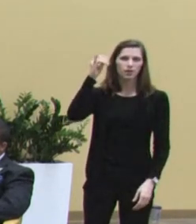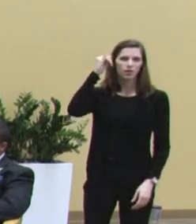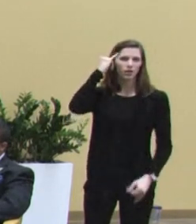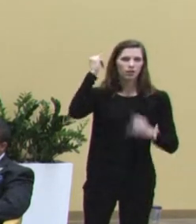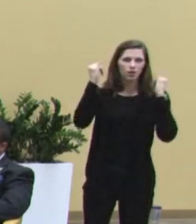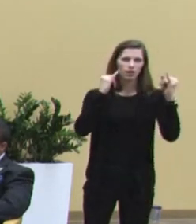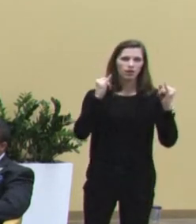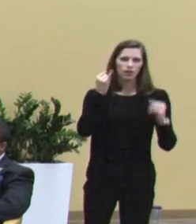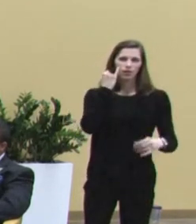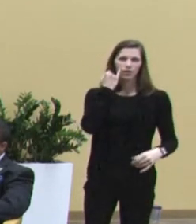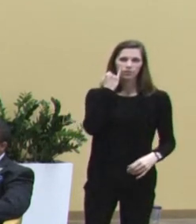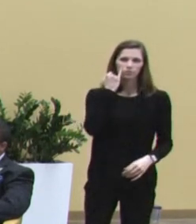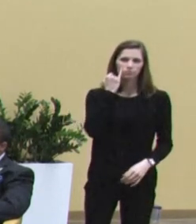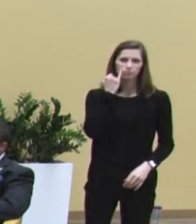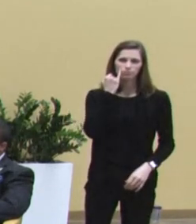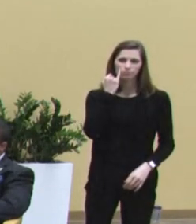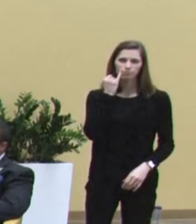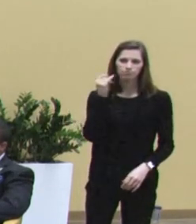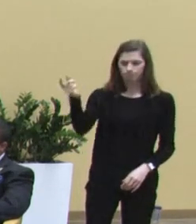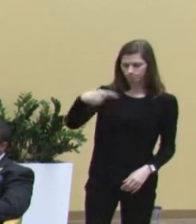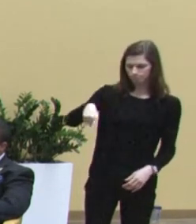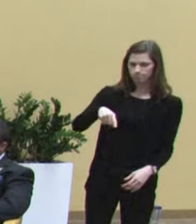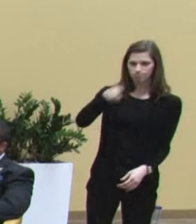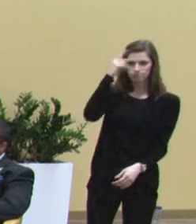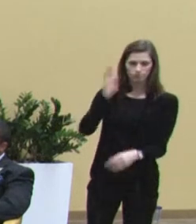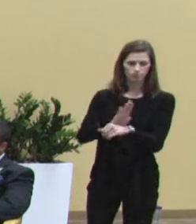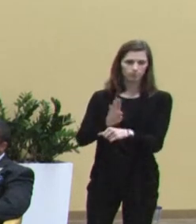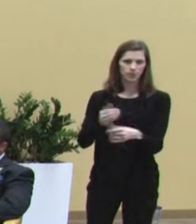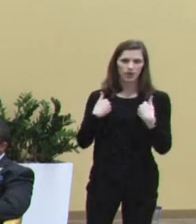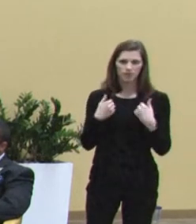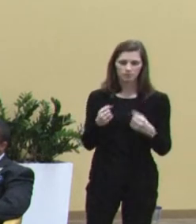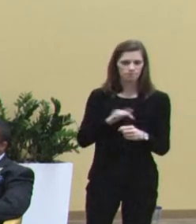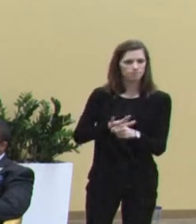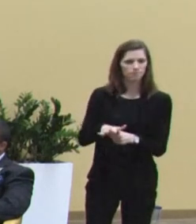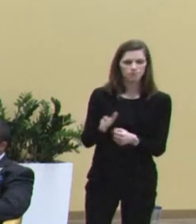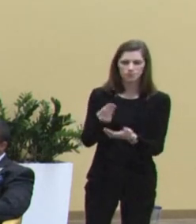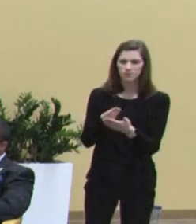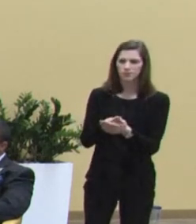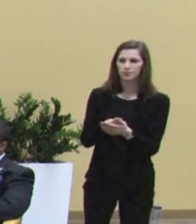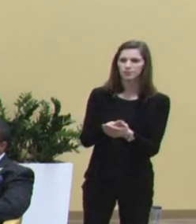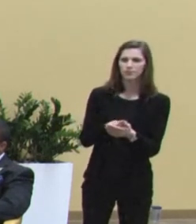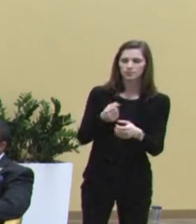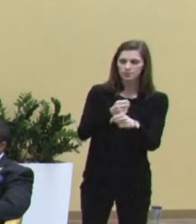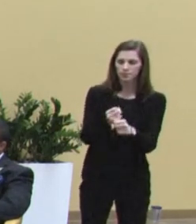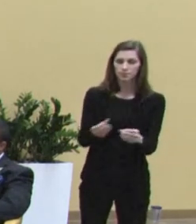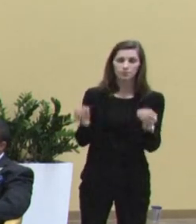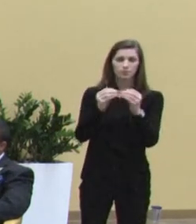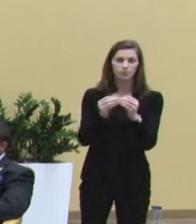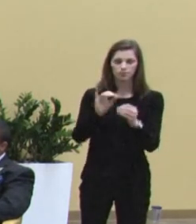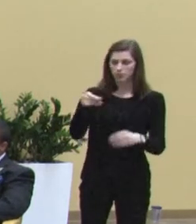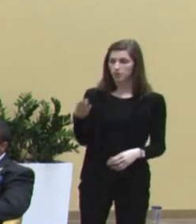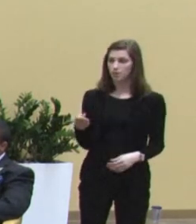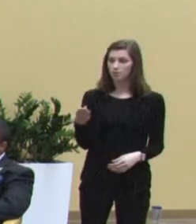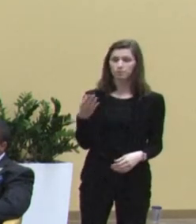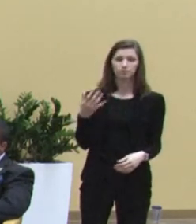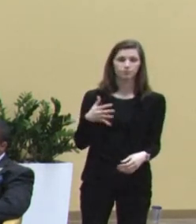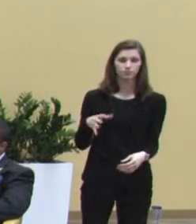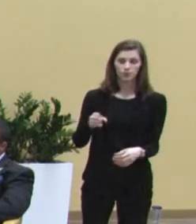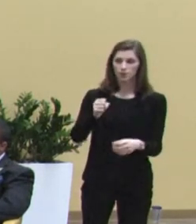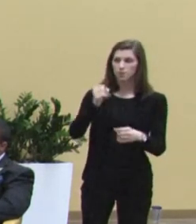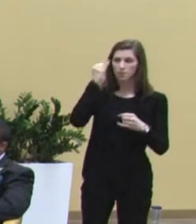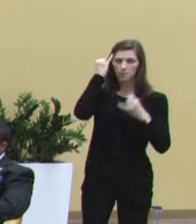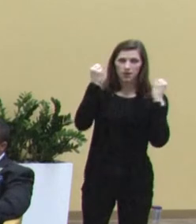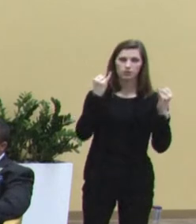they could hire 5 right? That would create a huge amount of jobs just here in Texas. So imagine if that